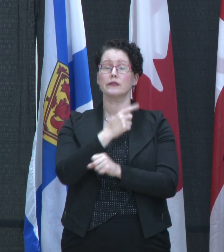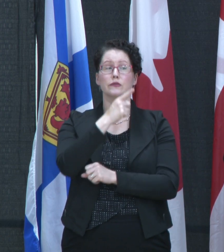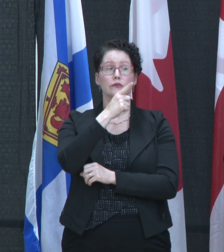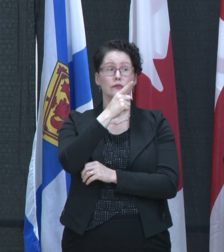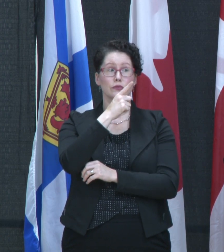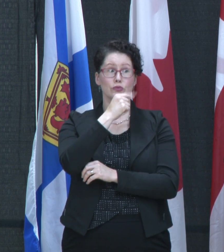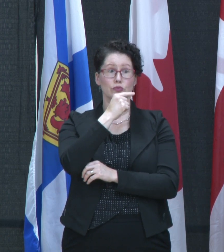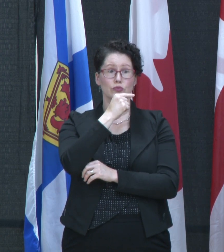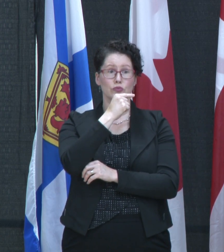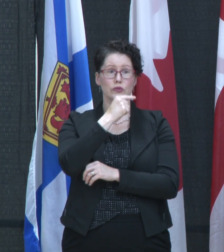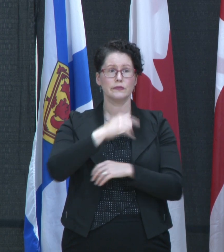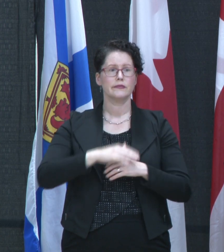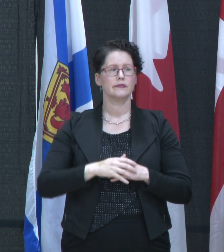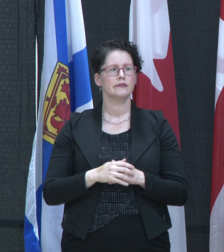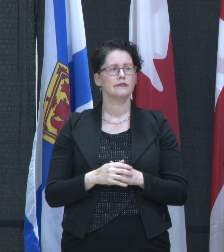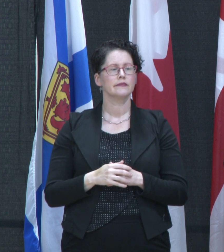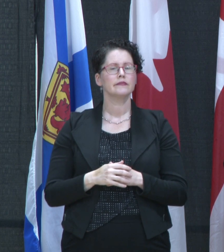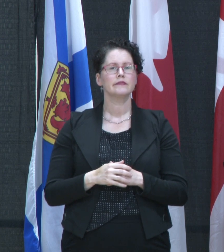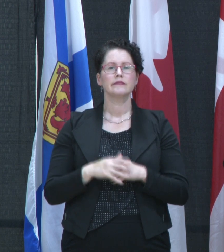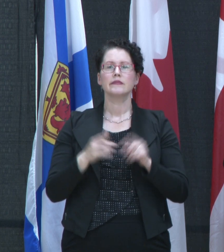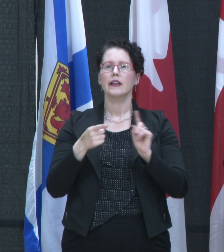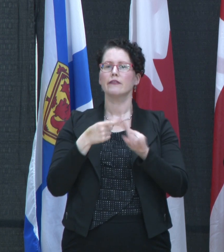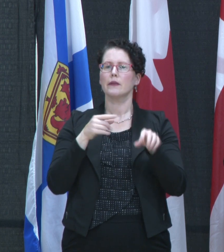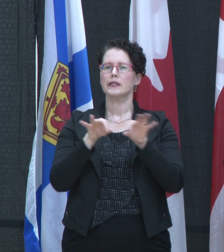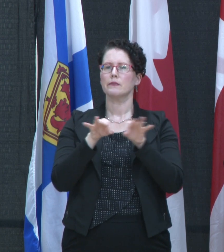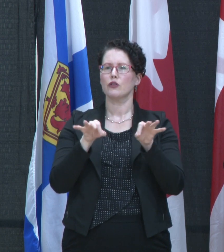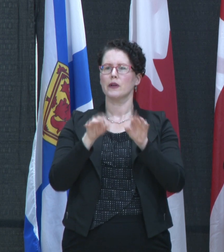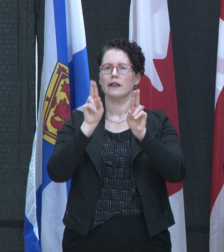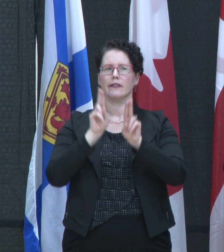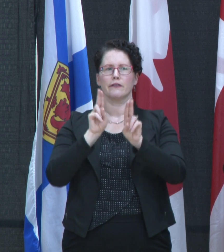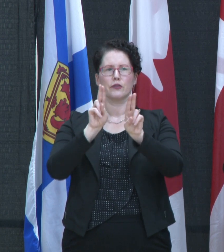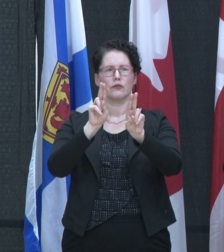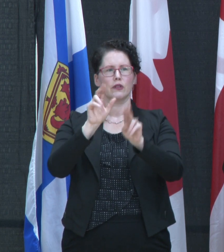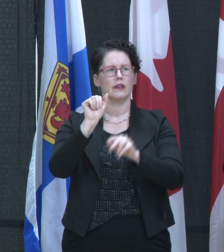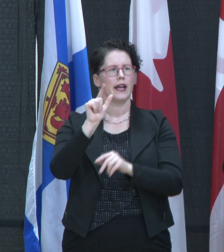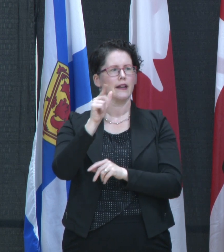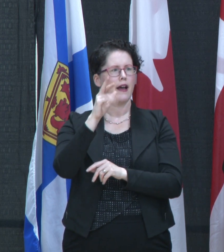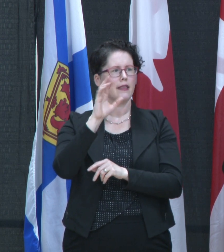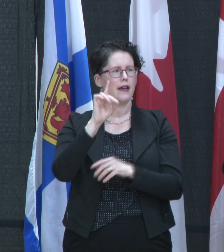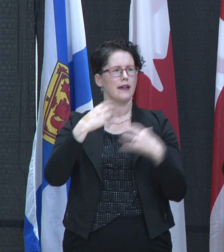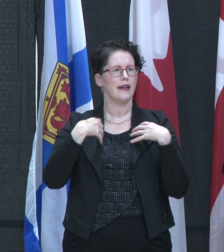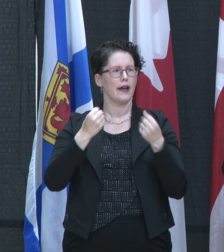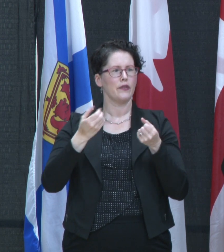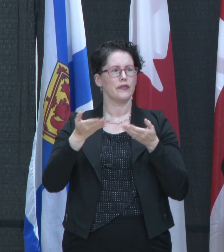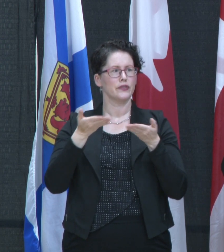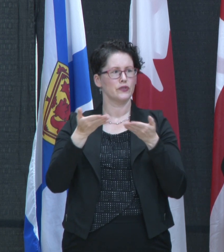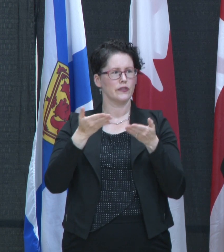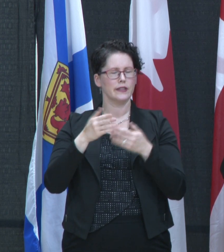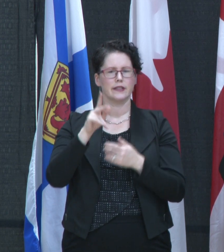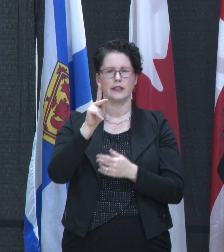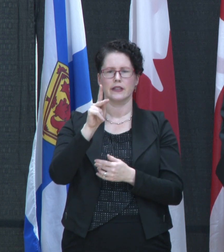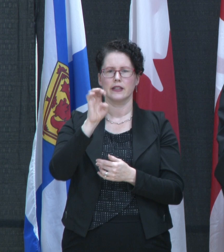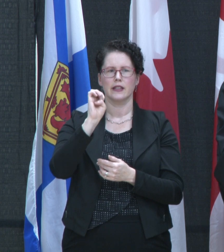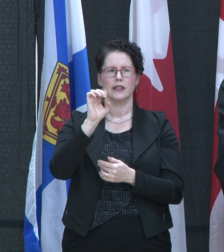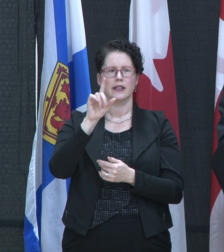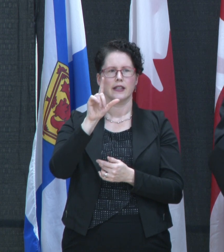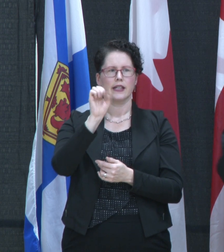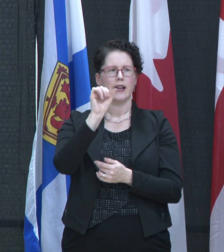of the Governor General's Academic Medal, a graduate in the Diploma in Funeral and Allied Health Services, is Kelsey